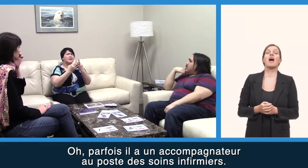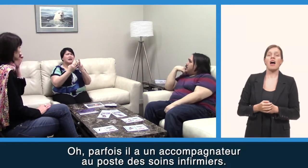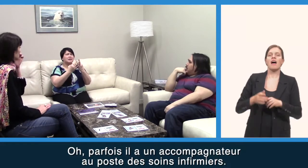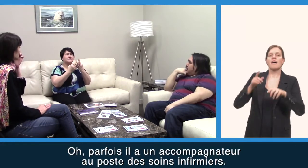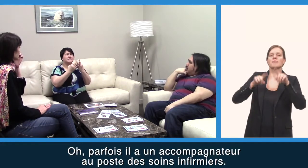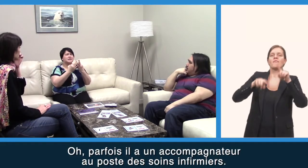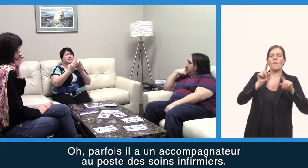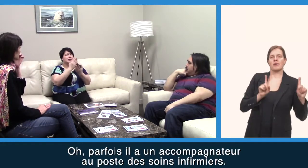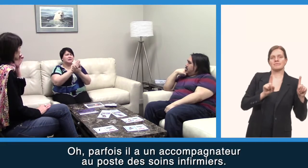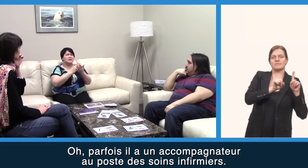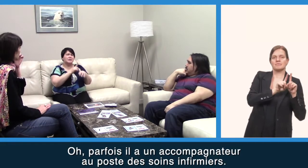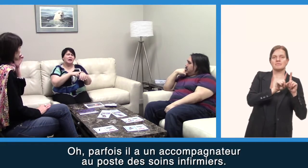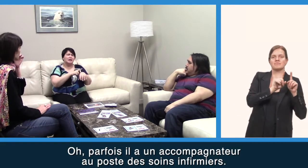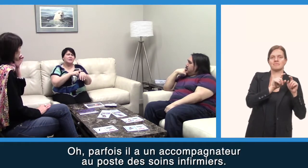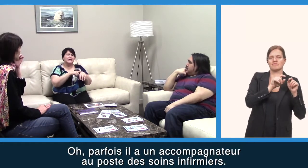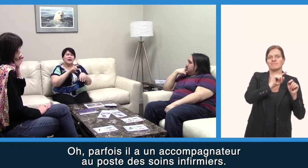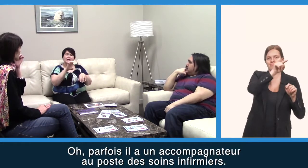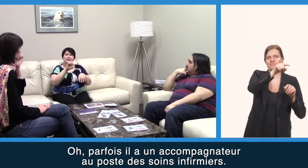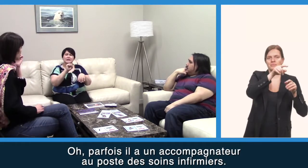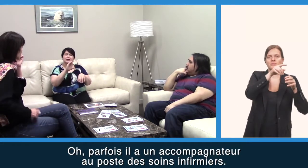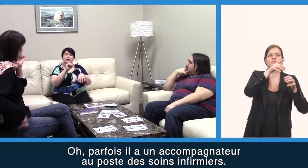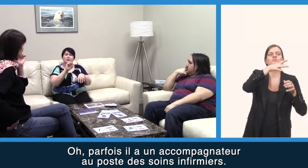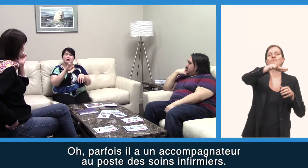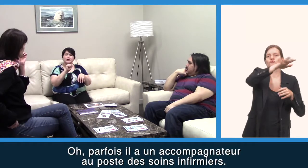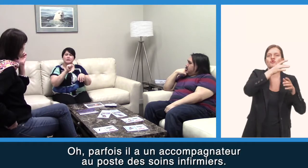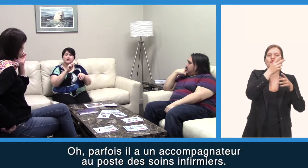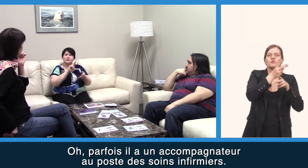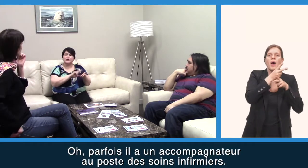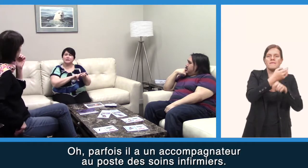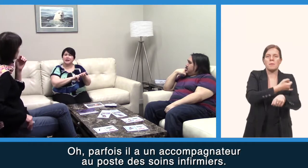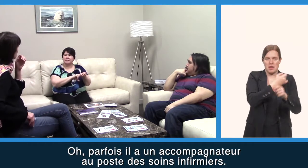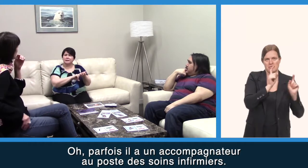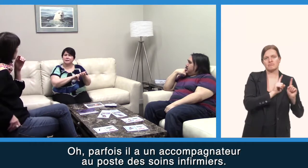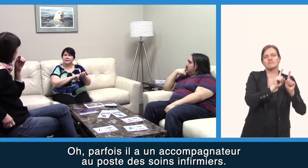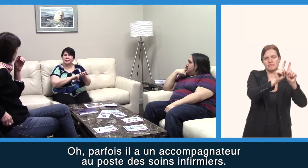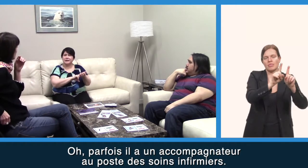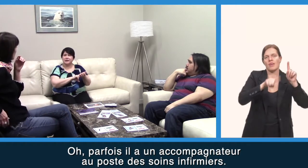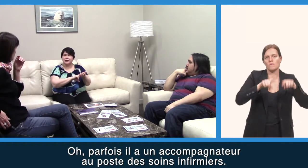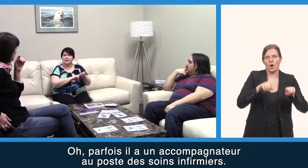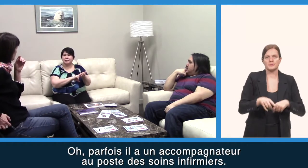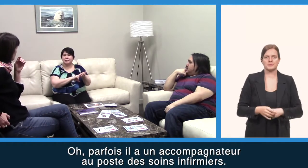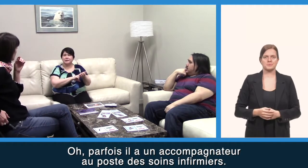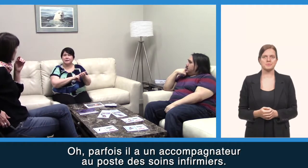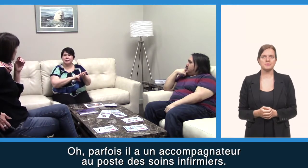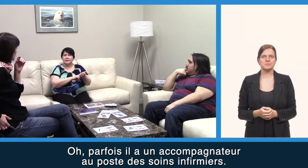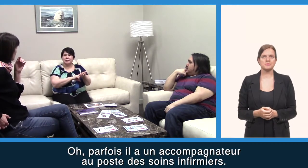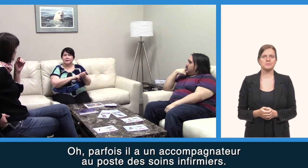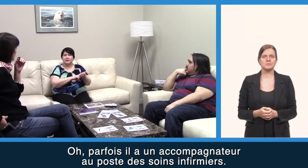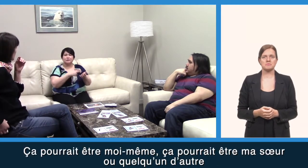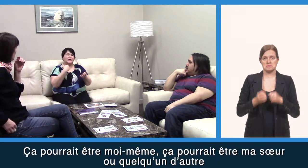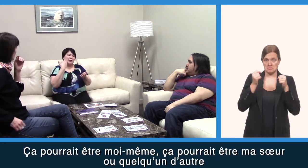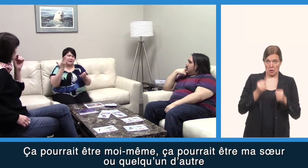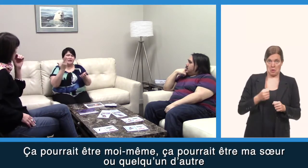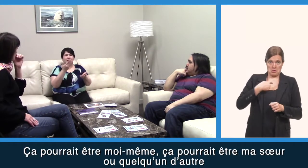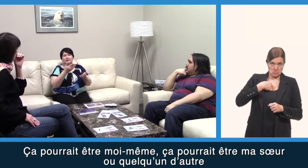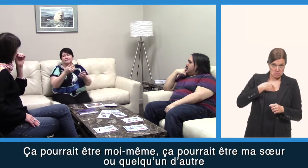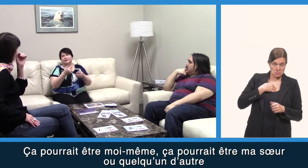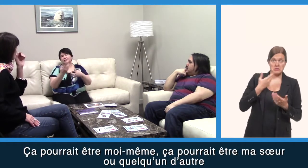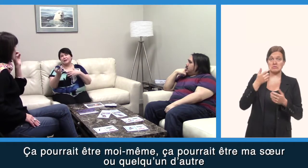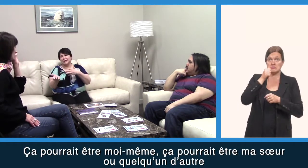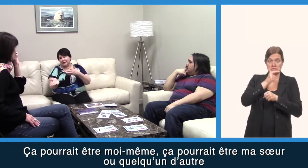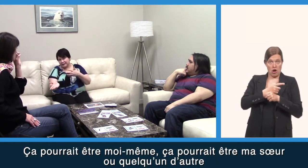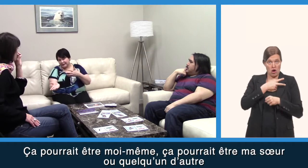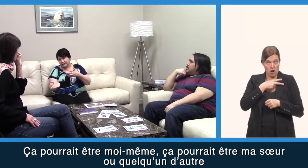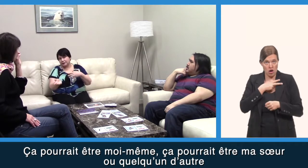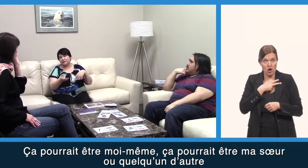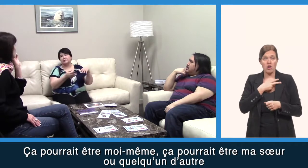Oh, sometimes he has an escort to the nursing station. Mhm. It could be myself,